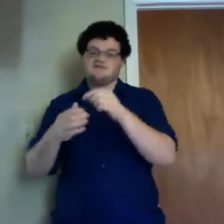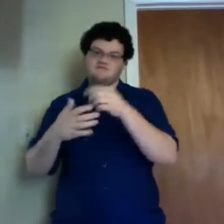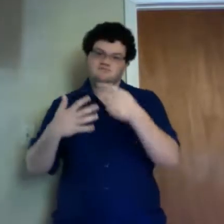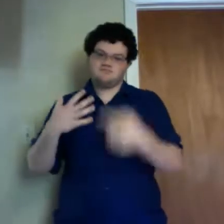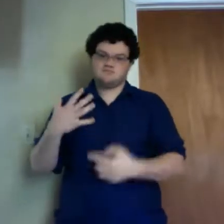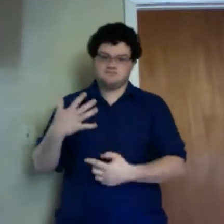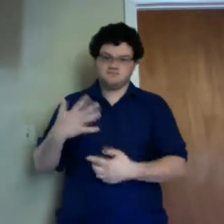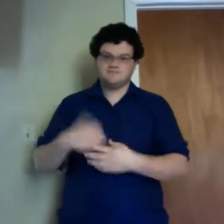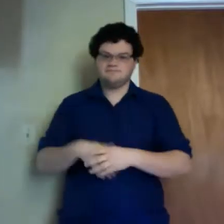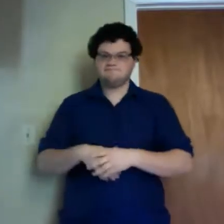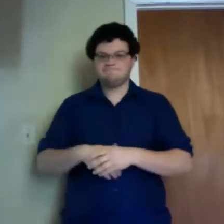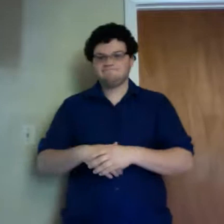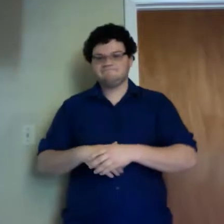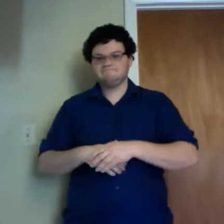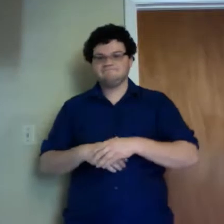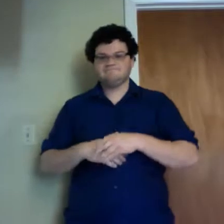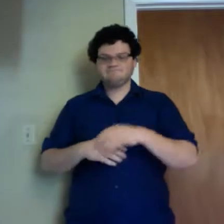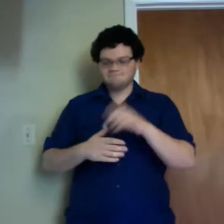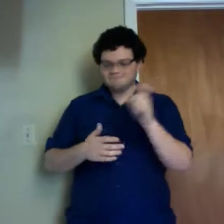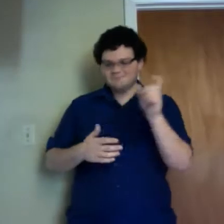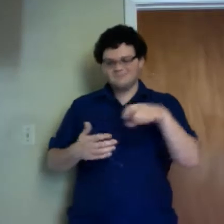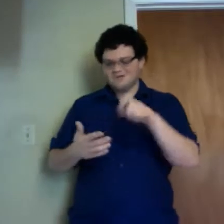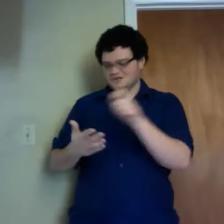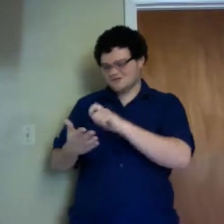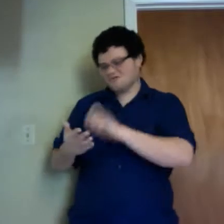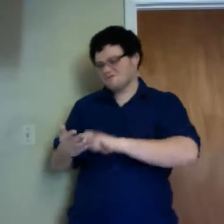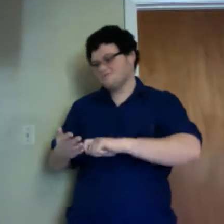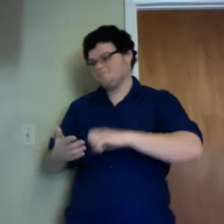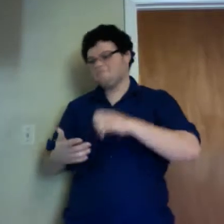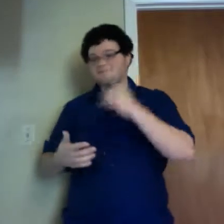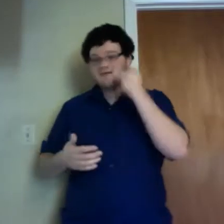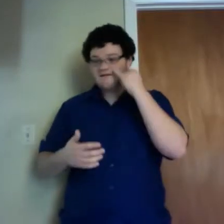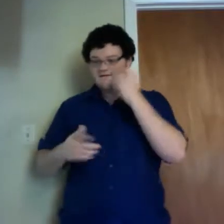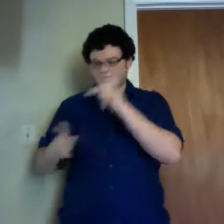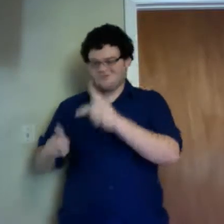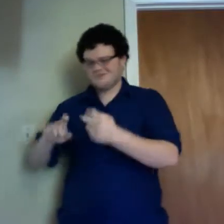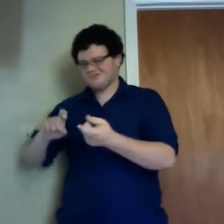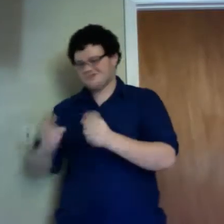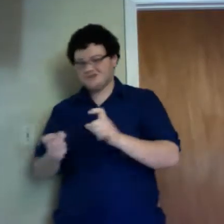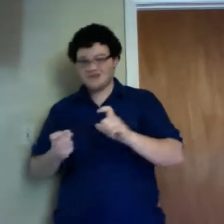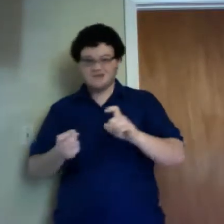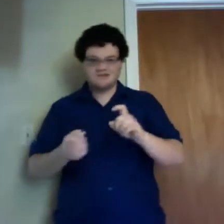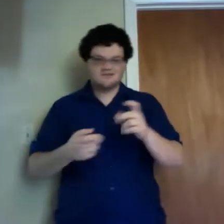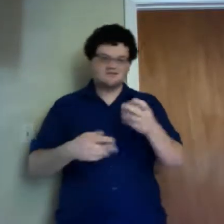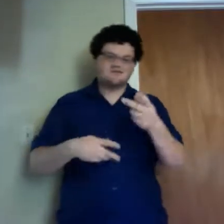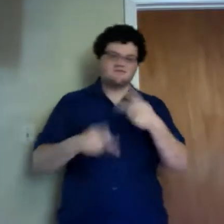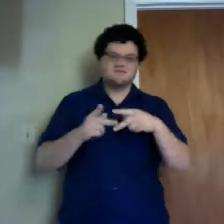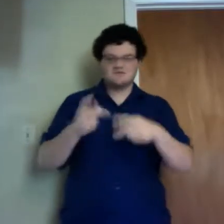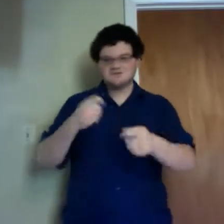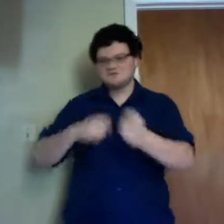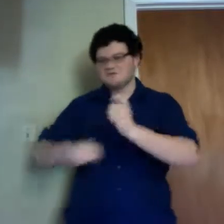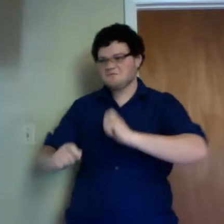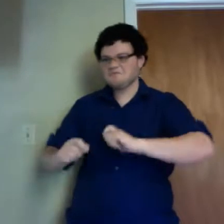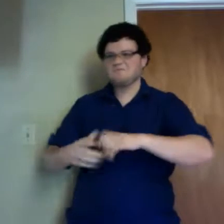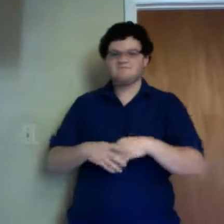change of personnel, or after an appropriate length of time. This documentation provides a written record of the procedures to